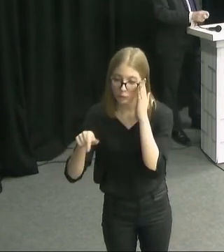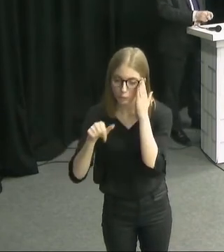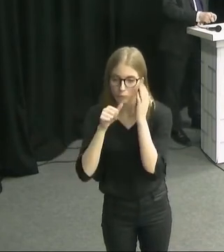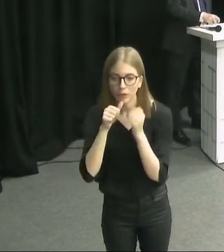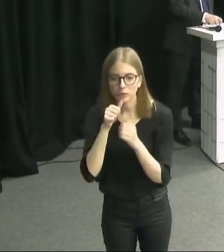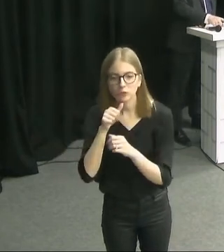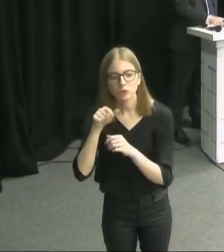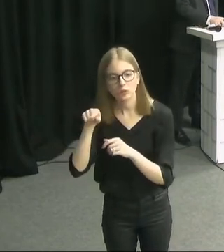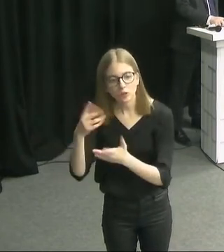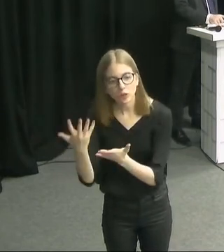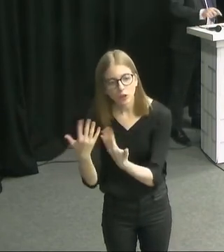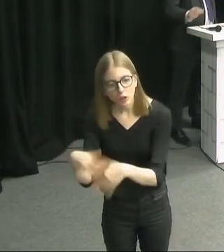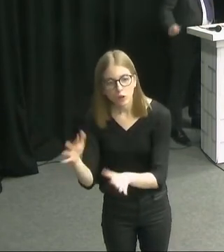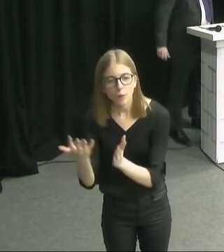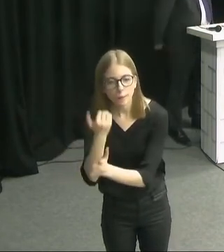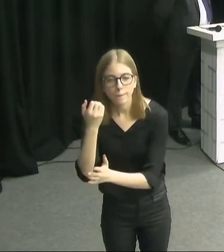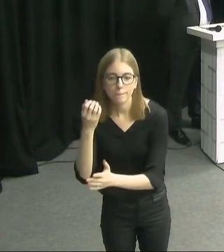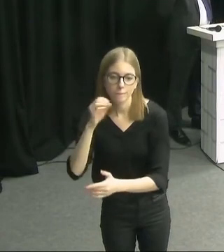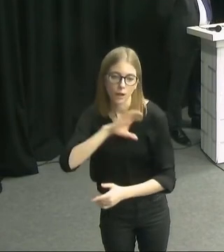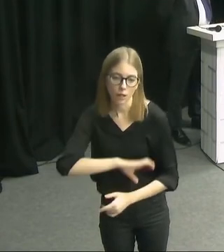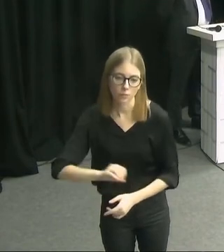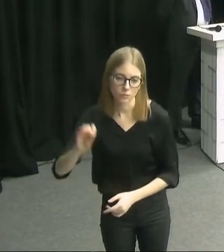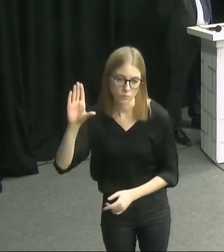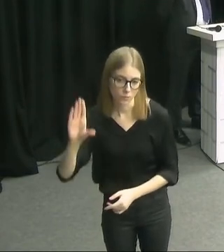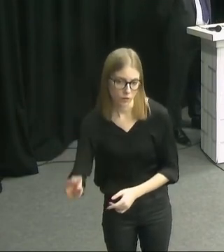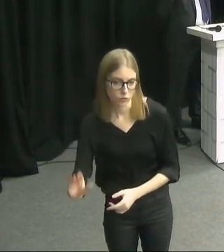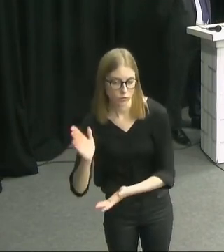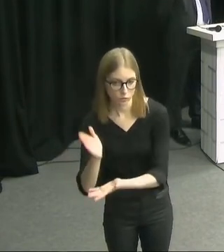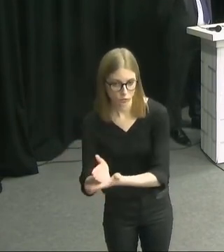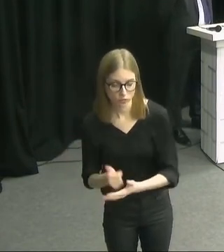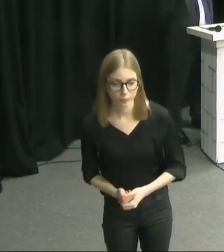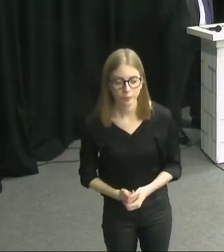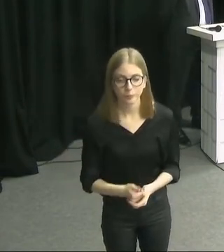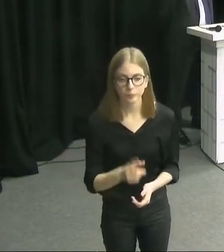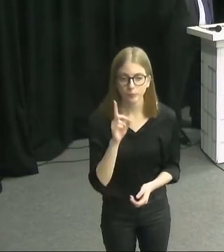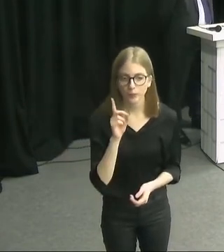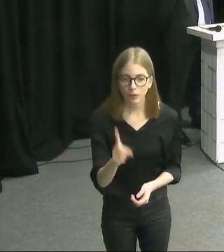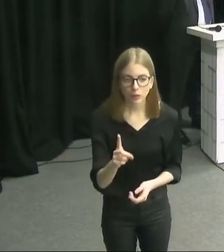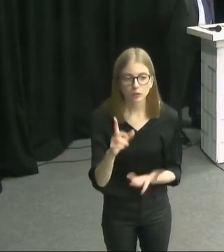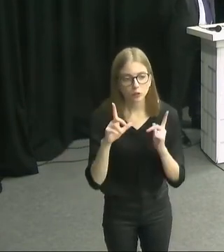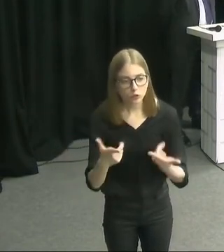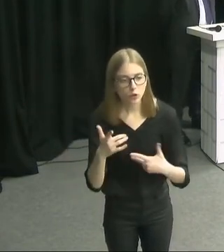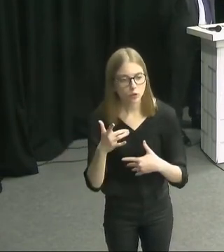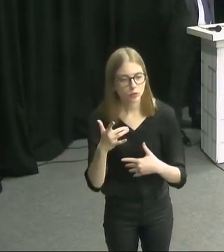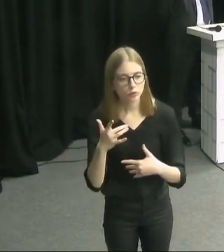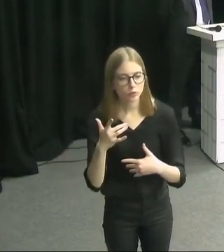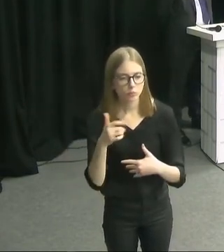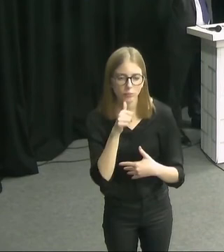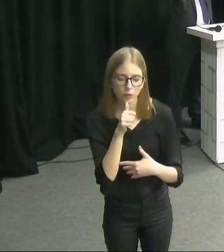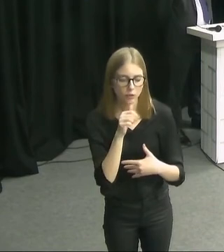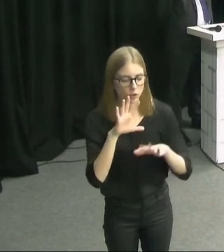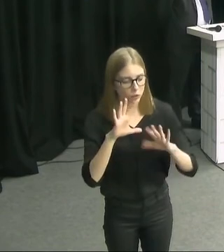wage. And after the PhD studies, when they start working as independent researchers, they will end